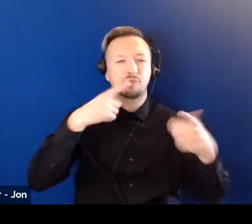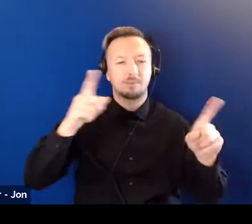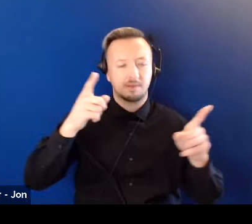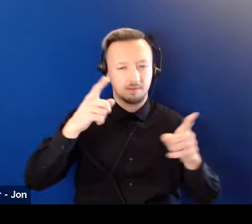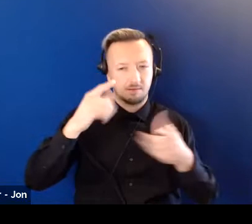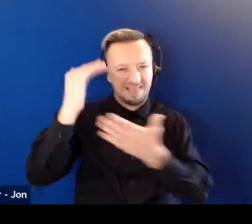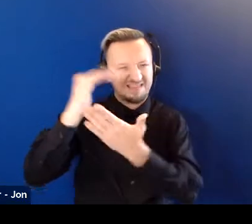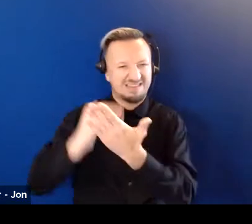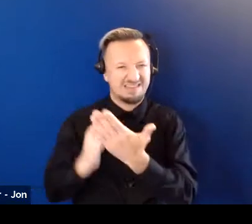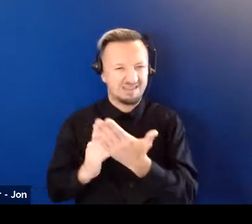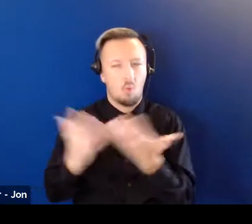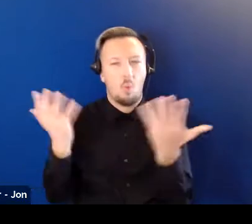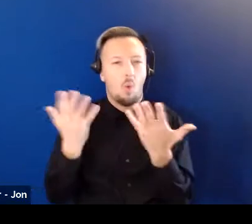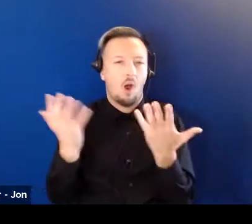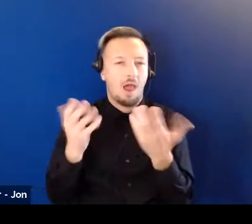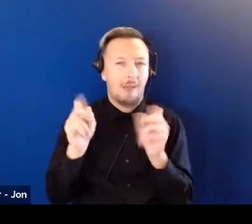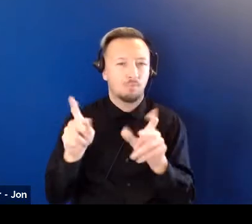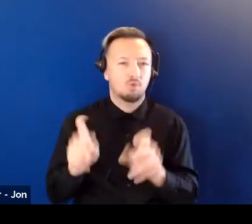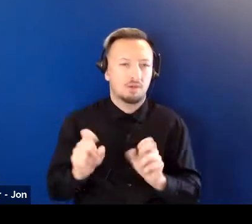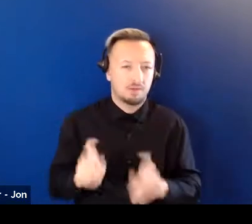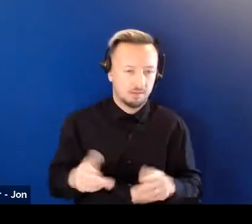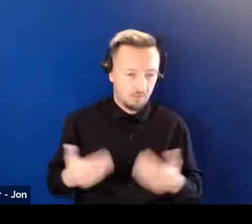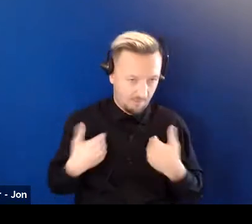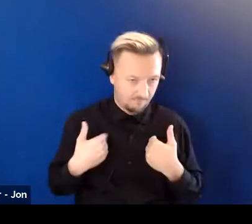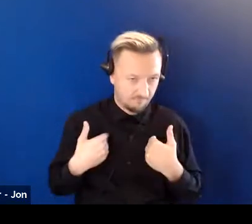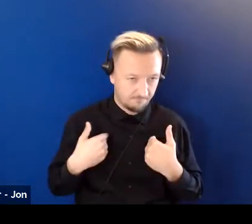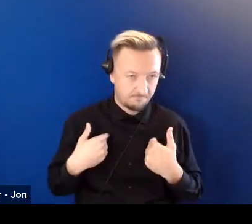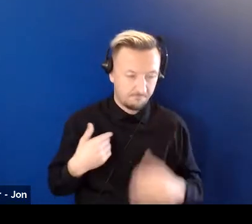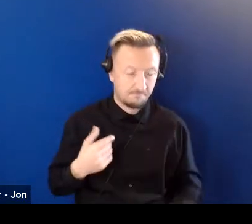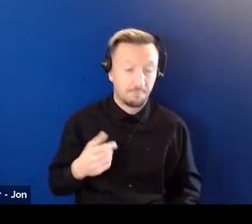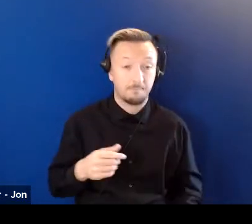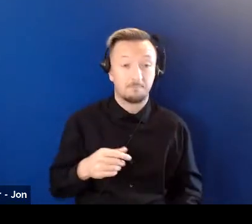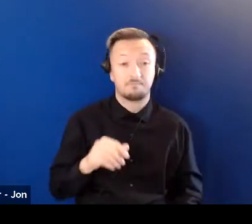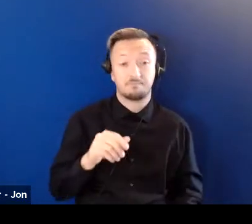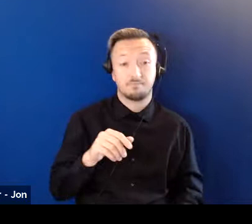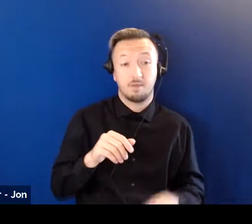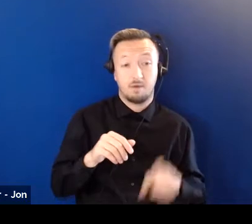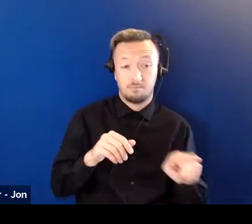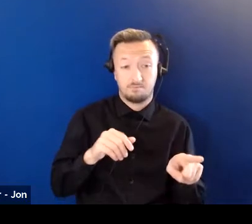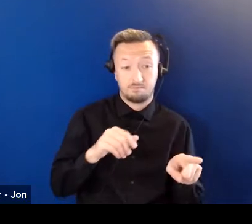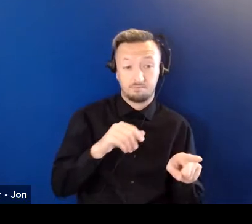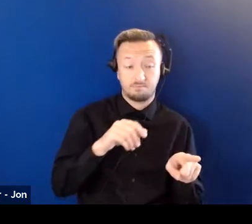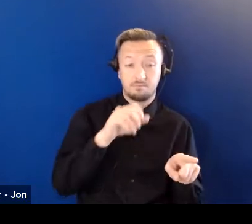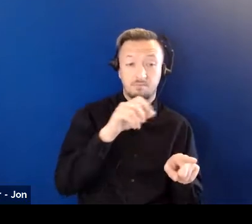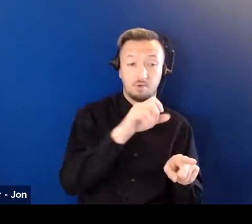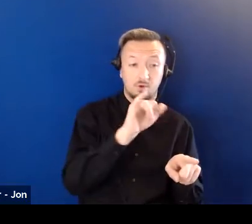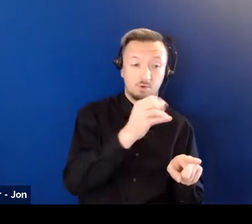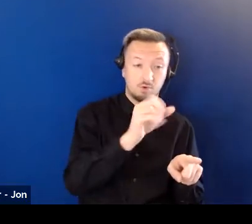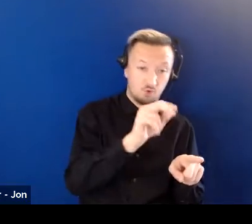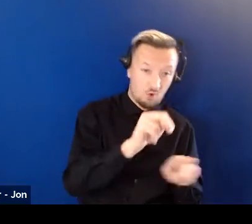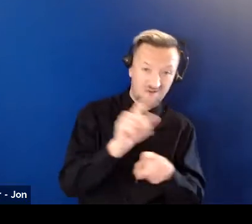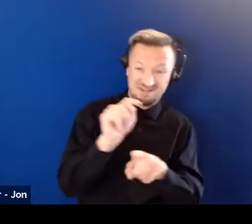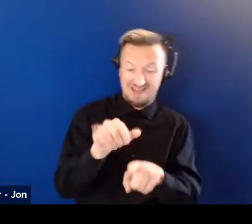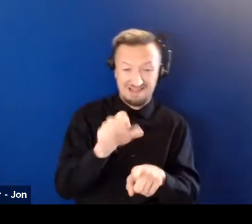see what funding opportunities are out there. As a SILC chair, Joan, or as Ty as a SILC member,